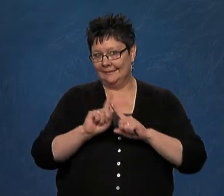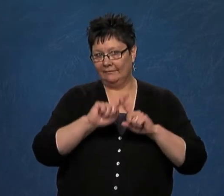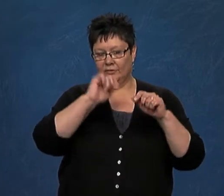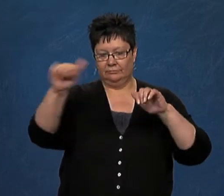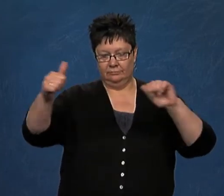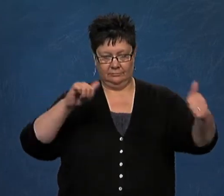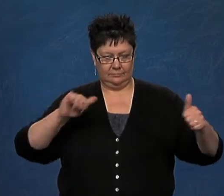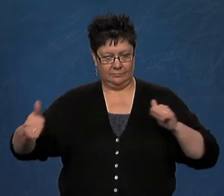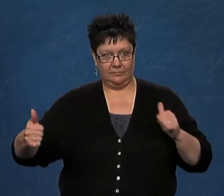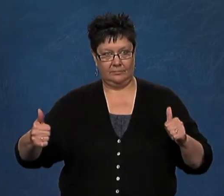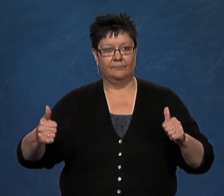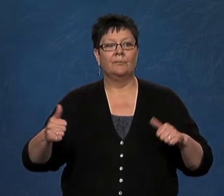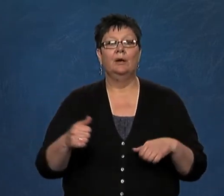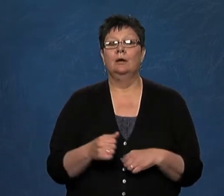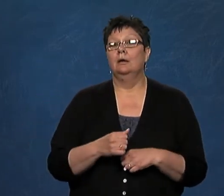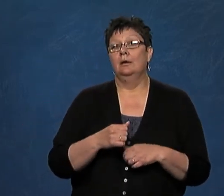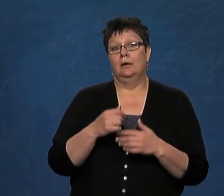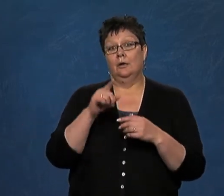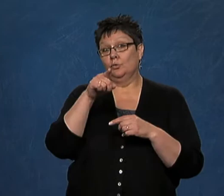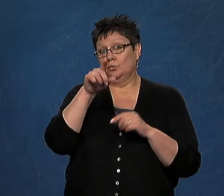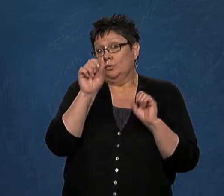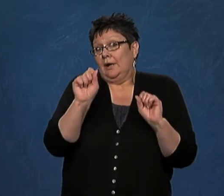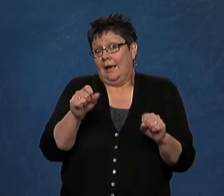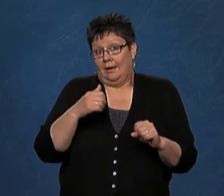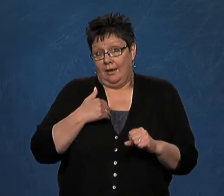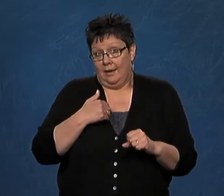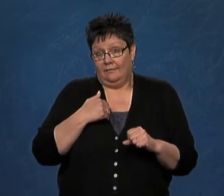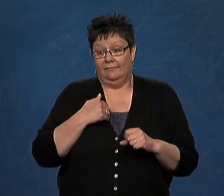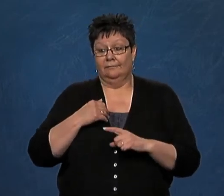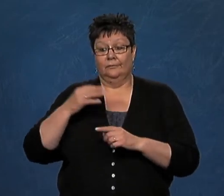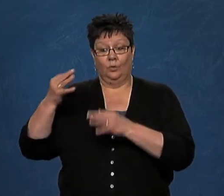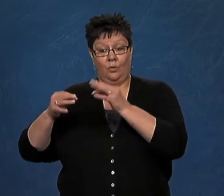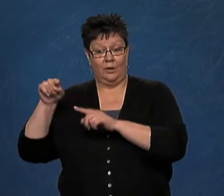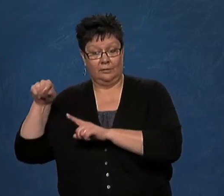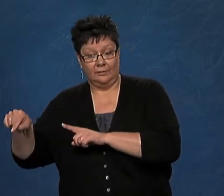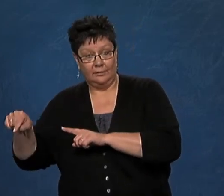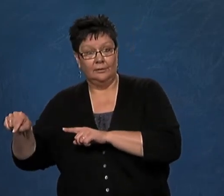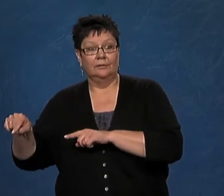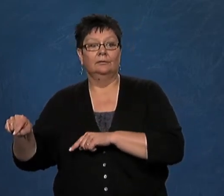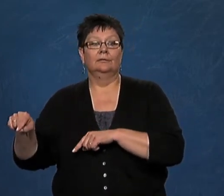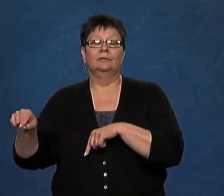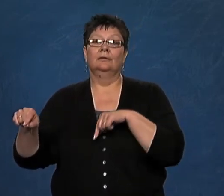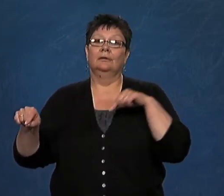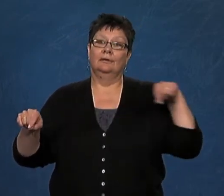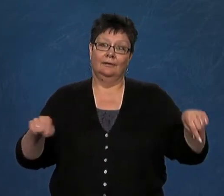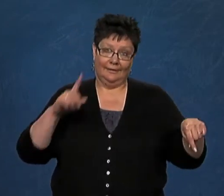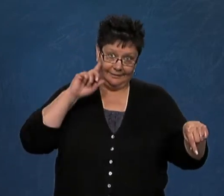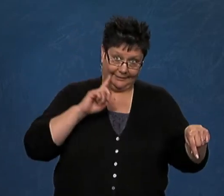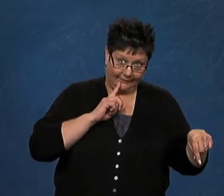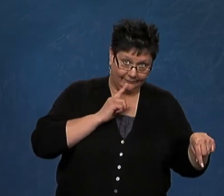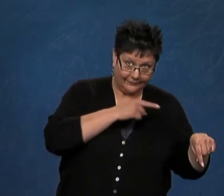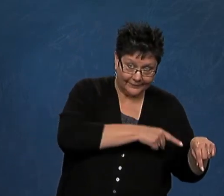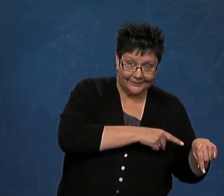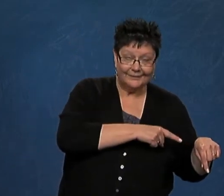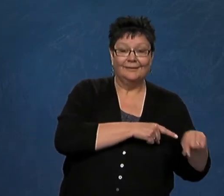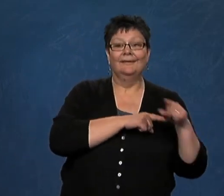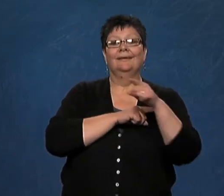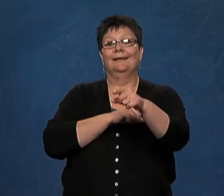shows various setups and settings you can use this in. You can use it in court, where you have the deaf